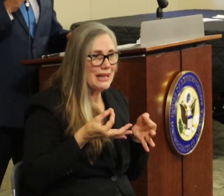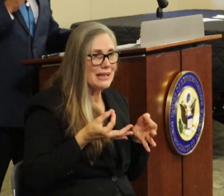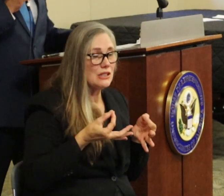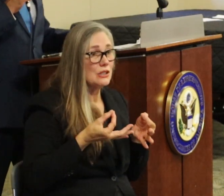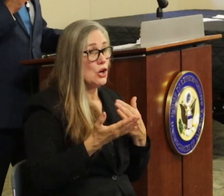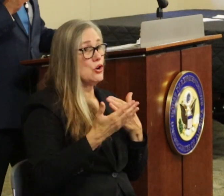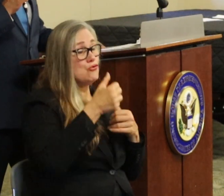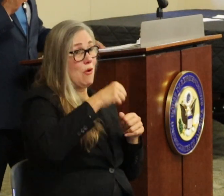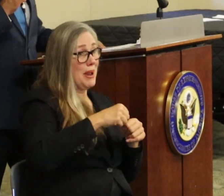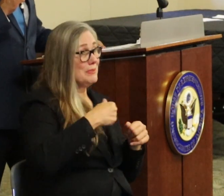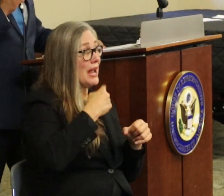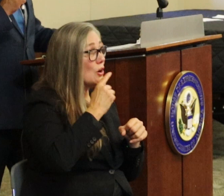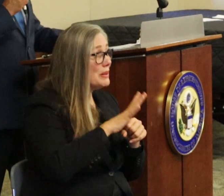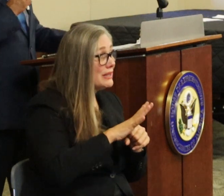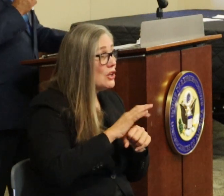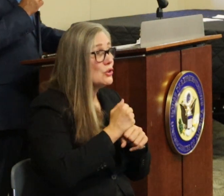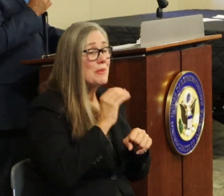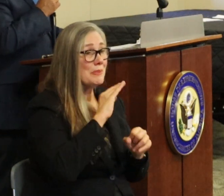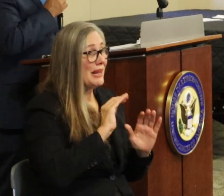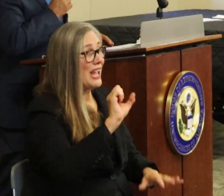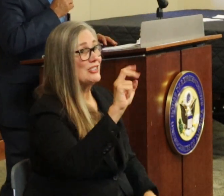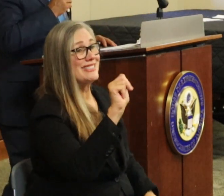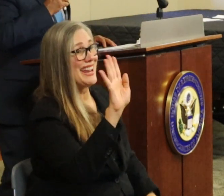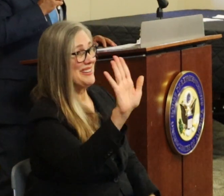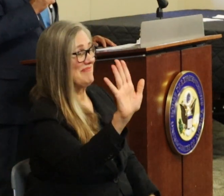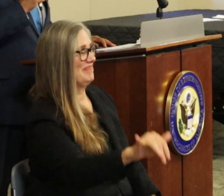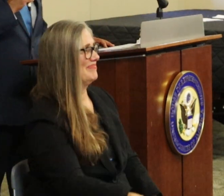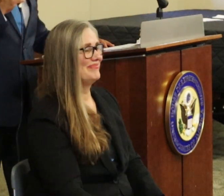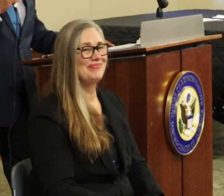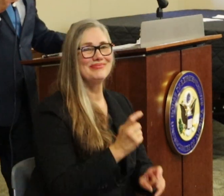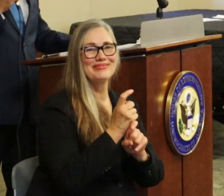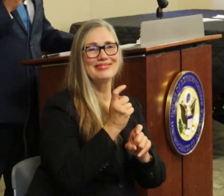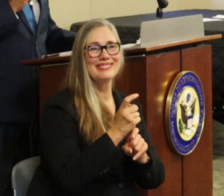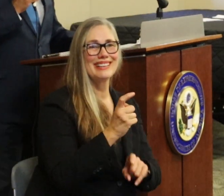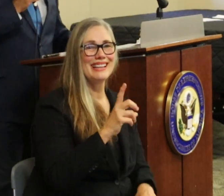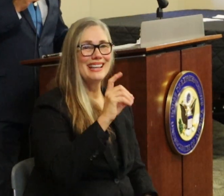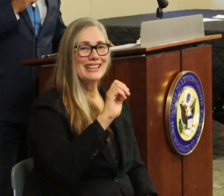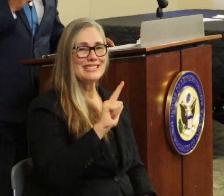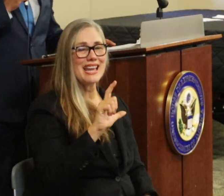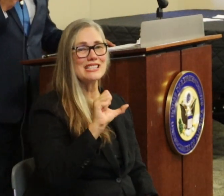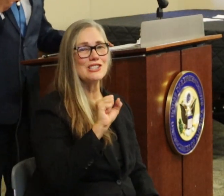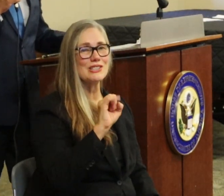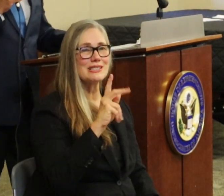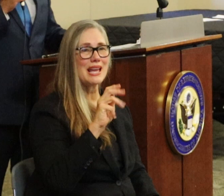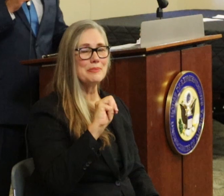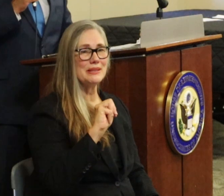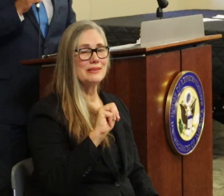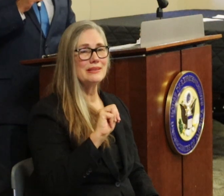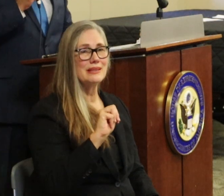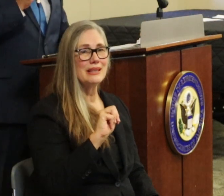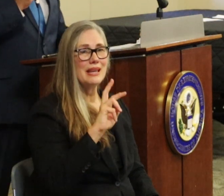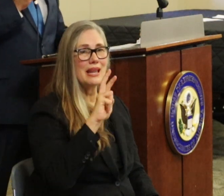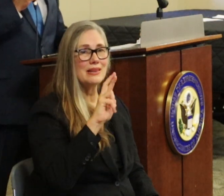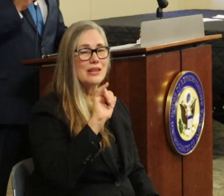that. I committed. Don't make me a liar, staff. Next question is from Daniel Simon, and then we have